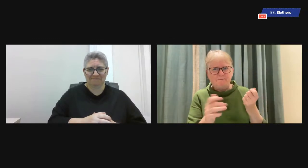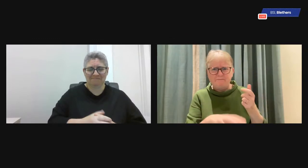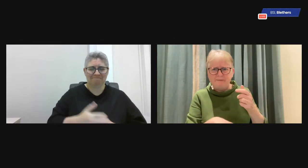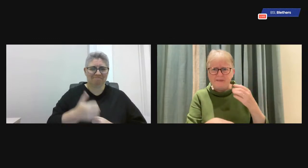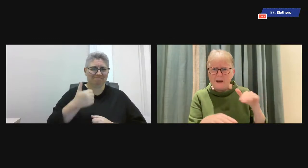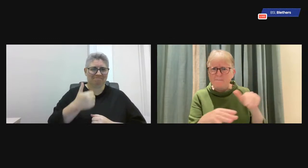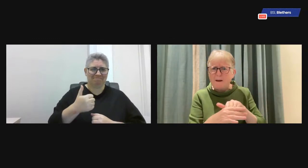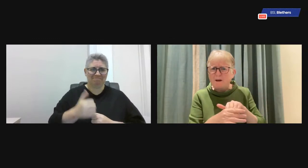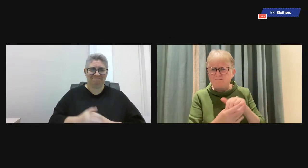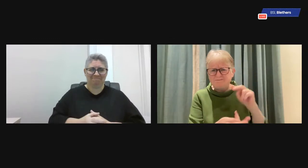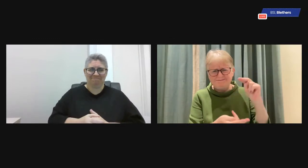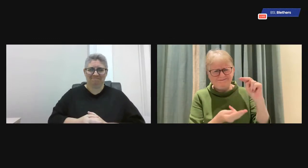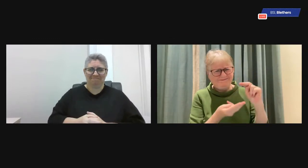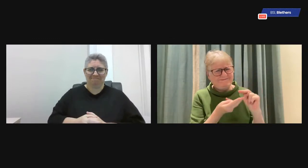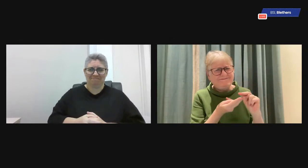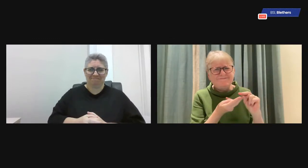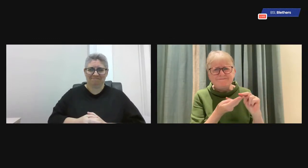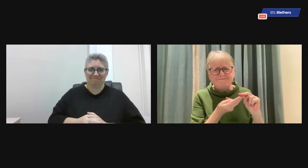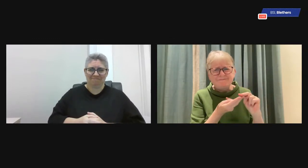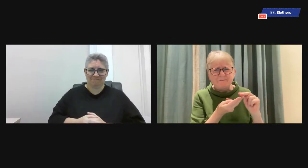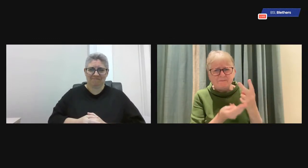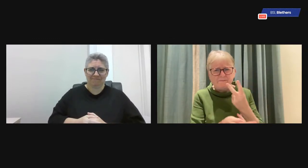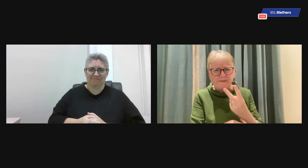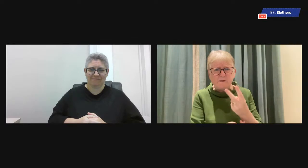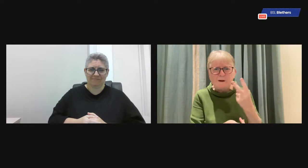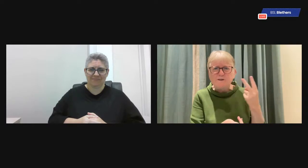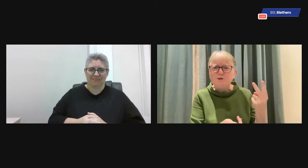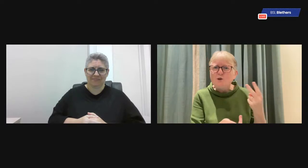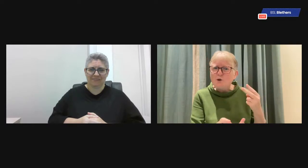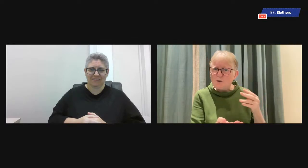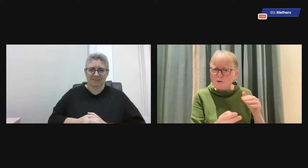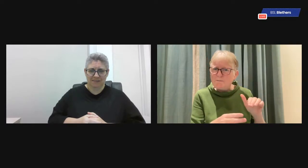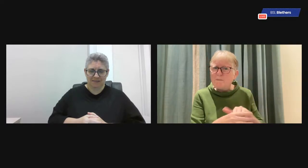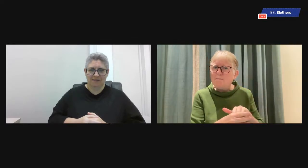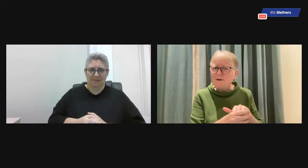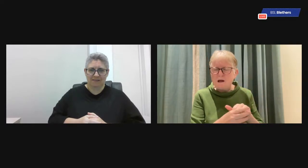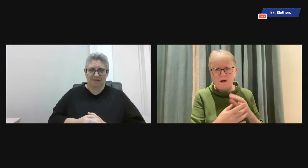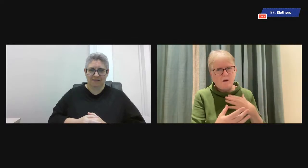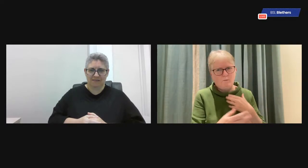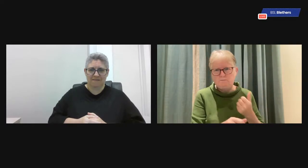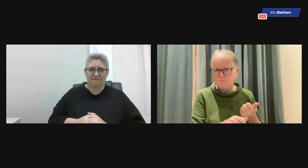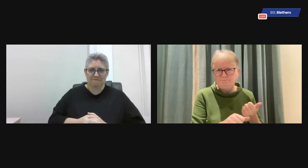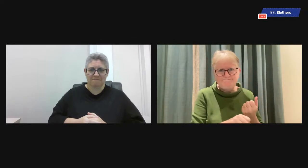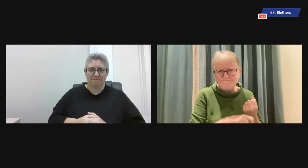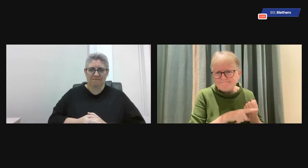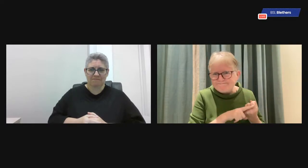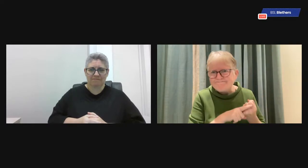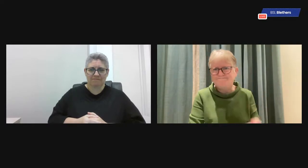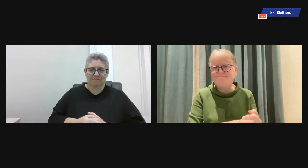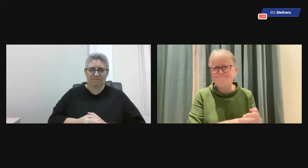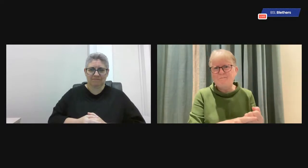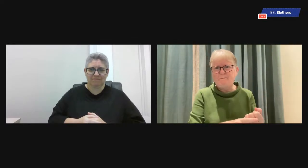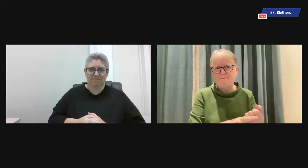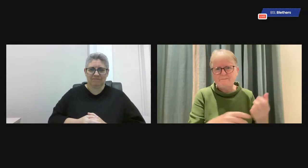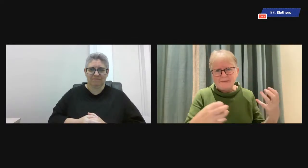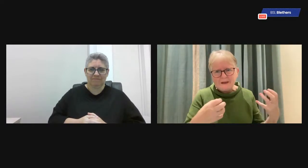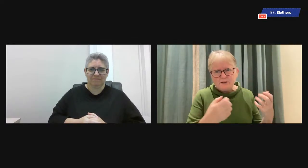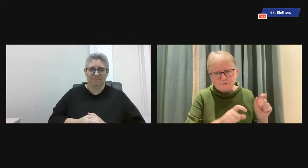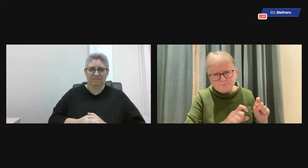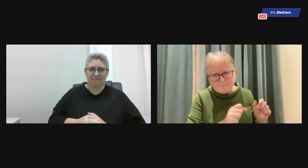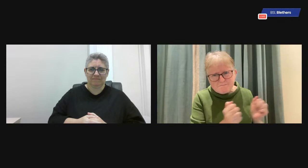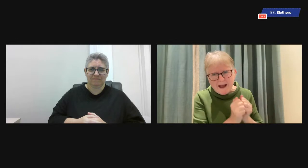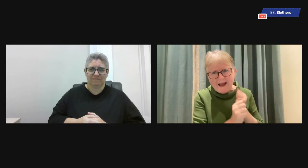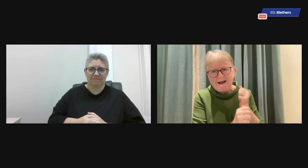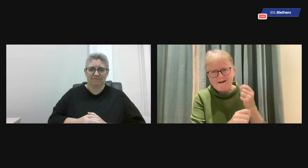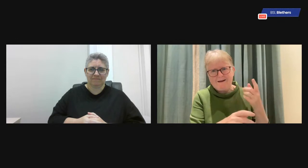really. Since I became chair, when I took over, there were about 22 members, and